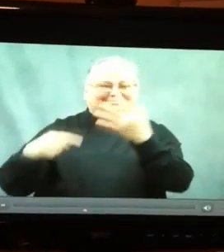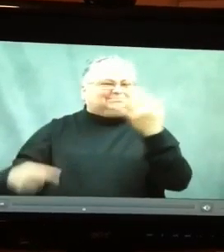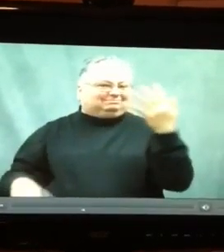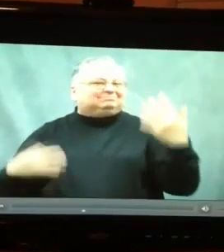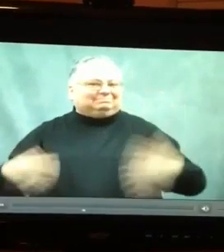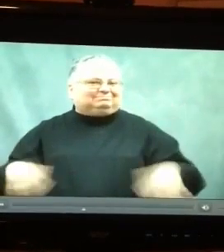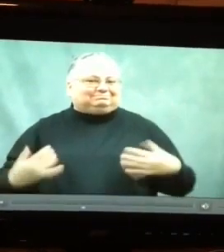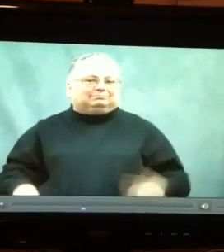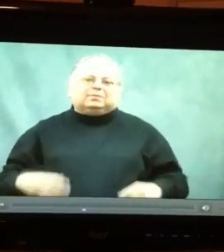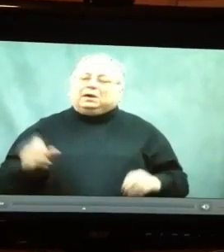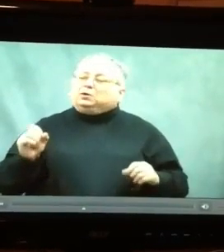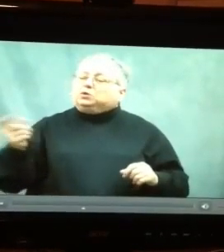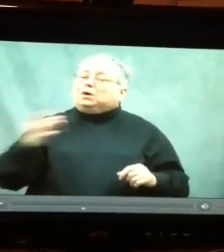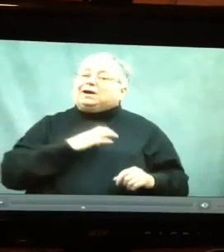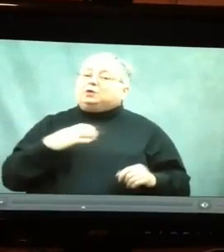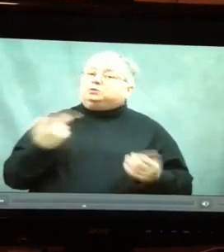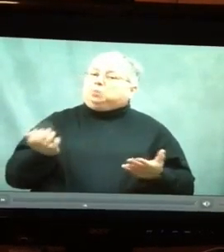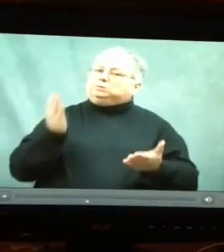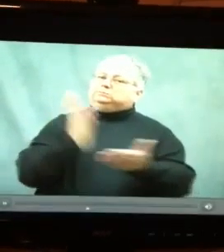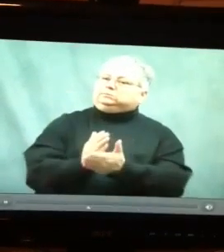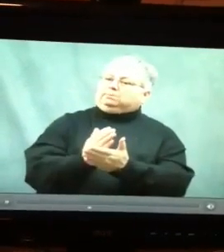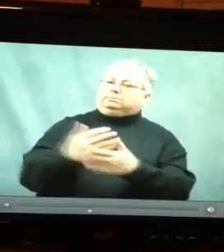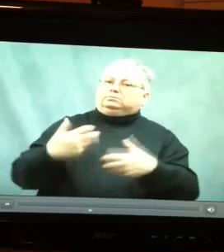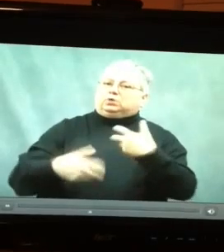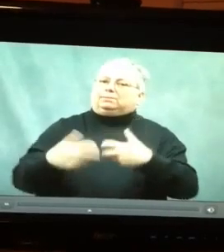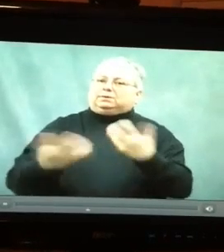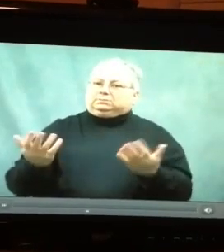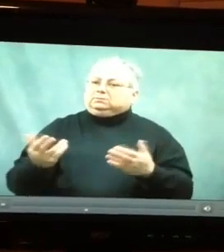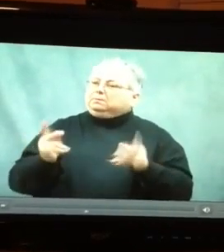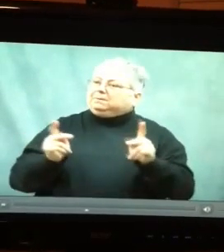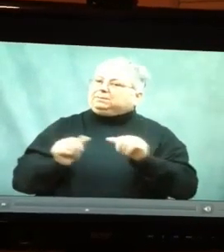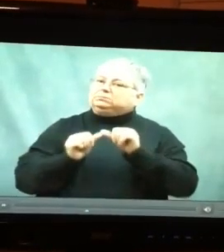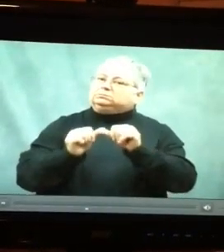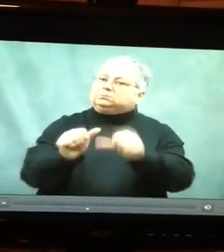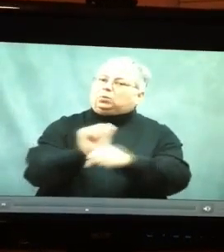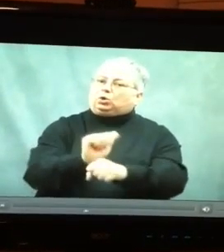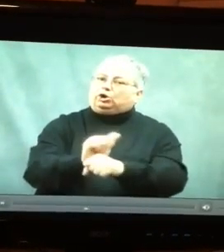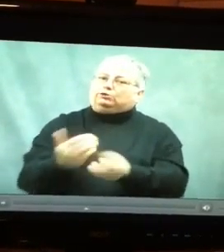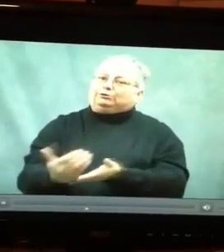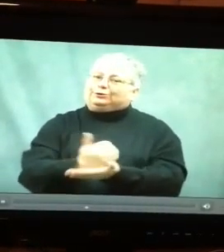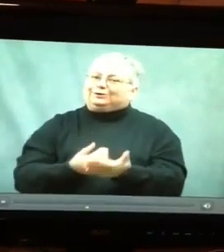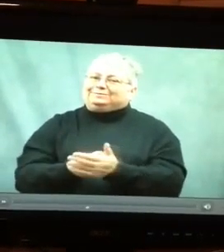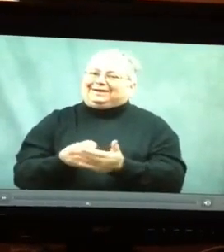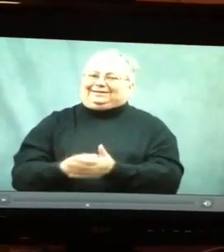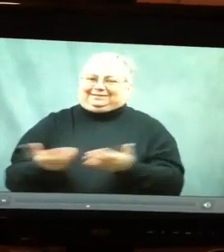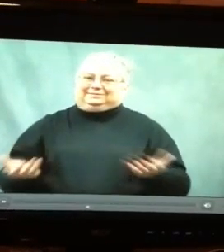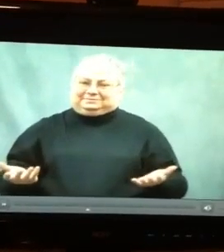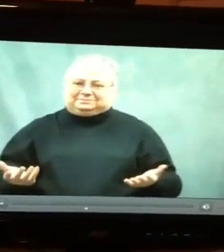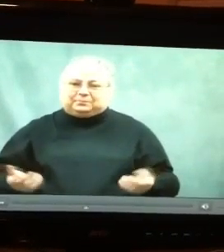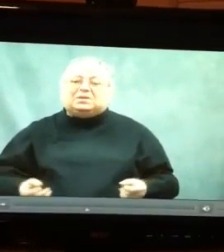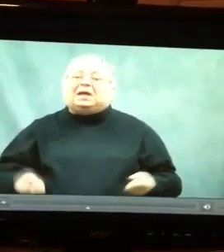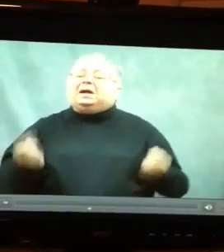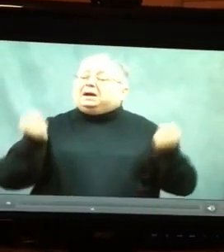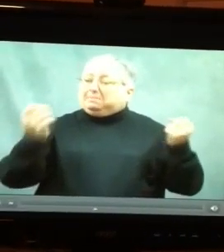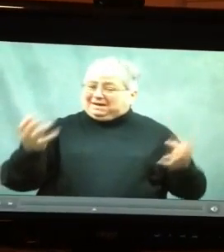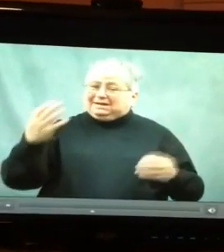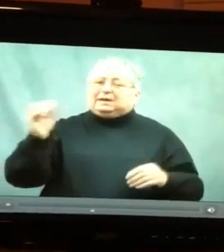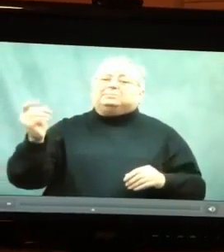lot of money that people don't realize. So Congress wants to put a stop to this and give